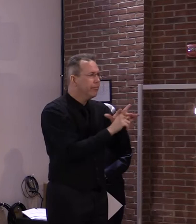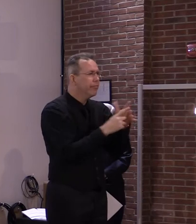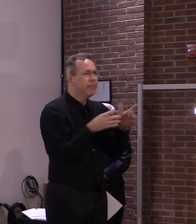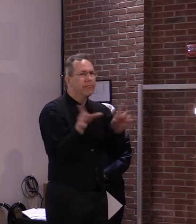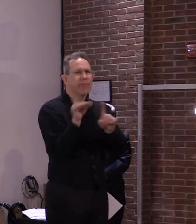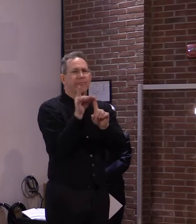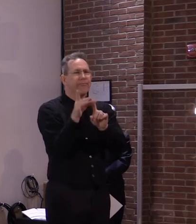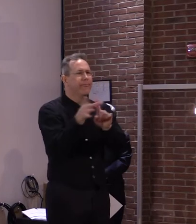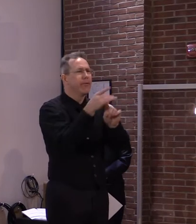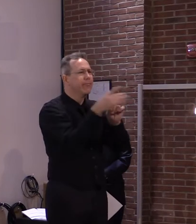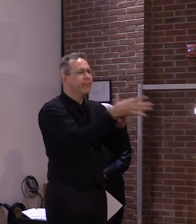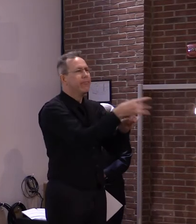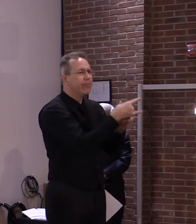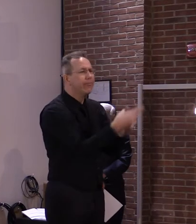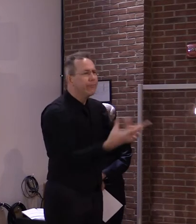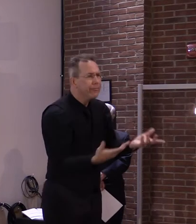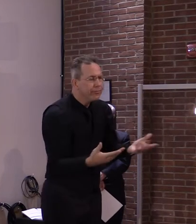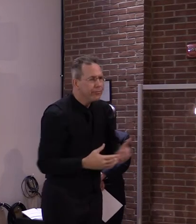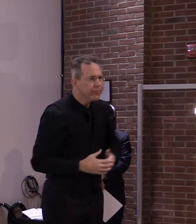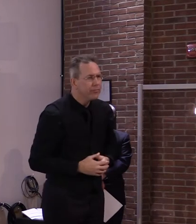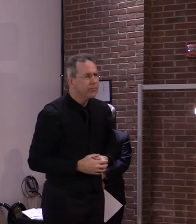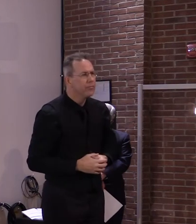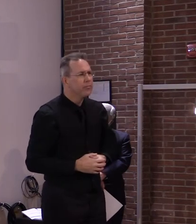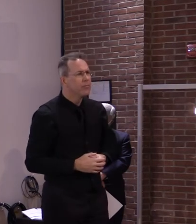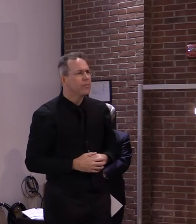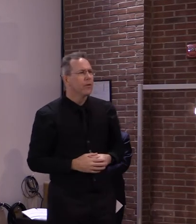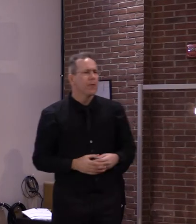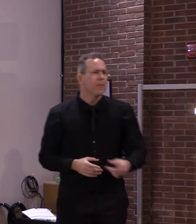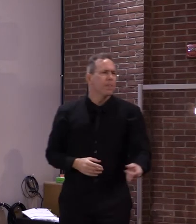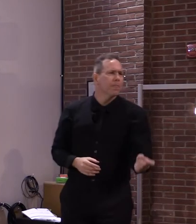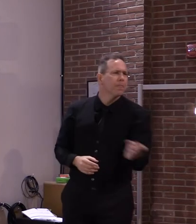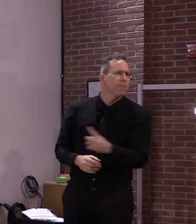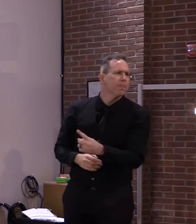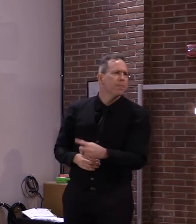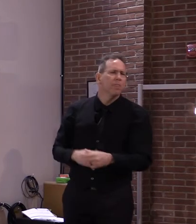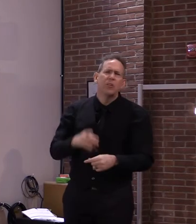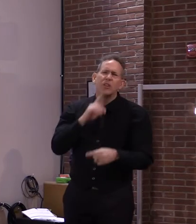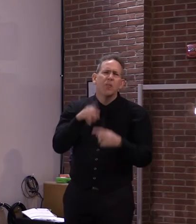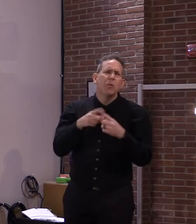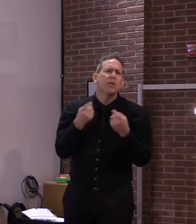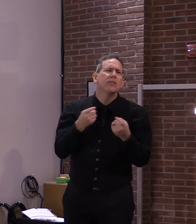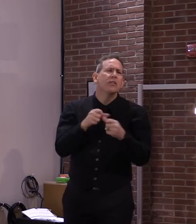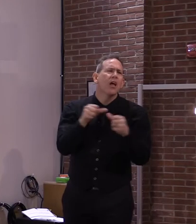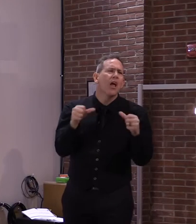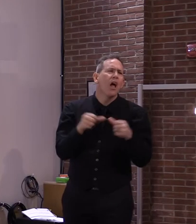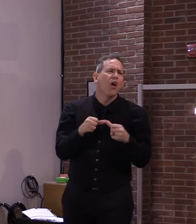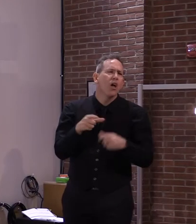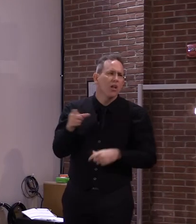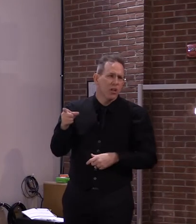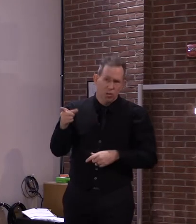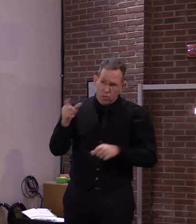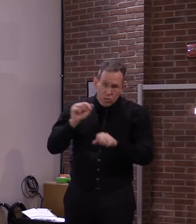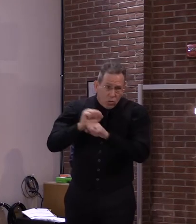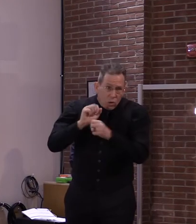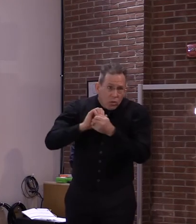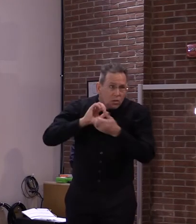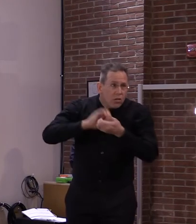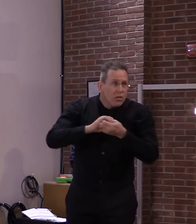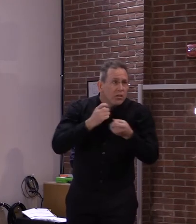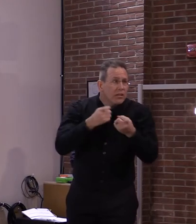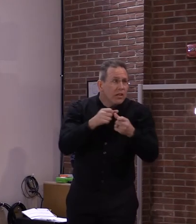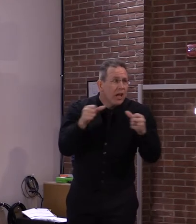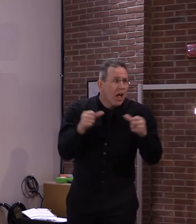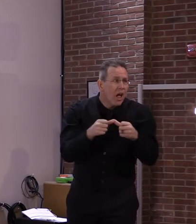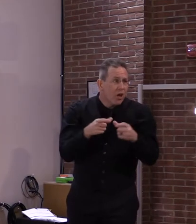right you had mentioned something about the ski areas and about ability to work with them yeah would that be employee testing or is that going to be